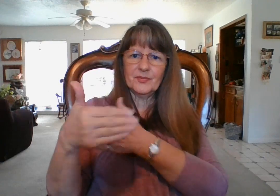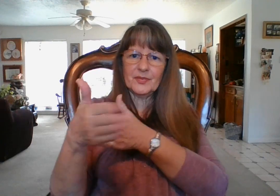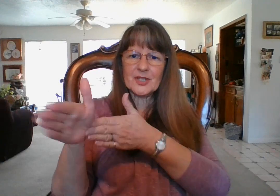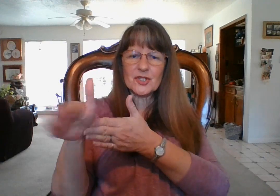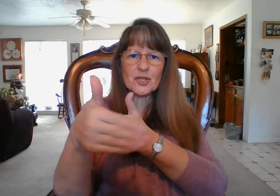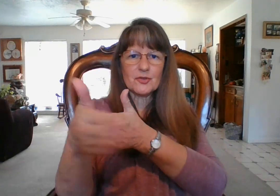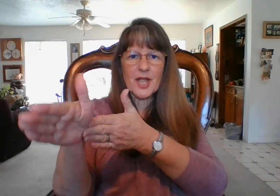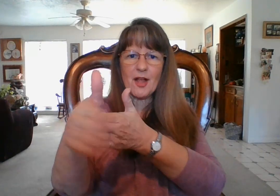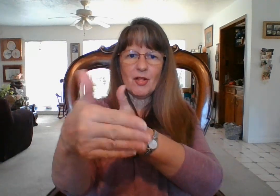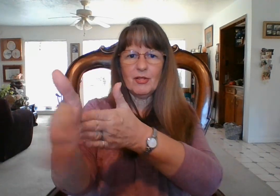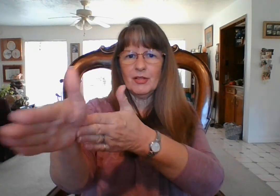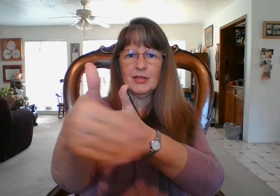This is their tail.